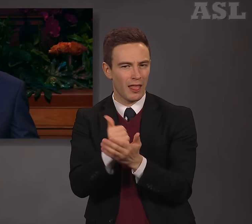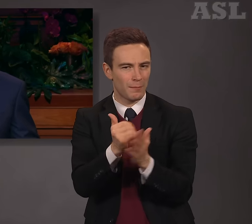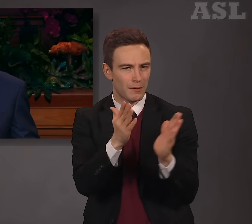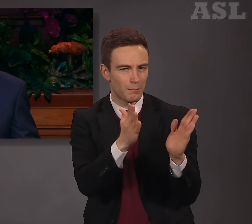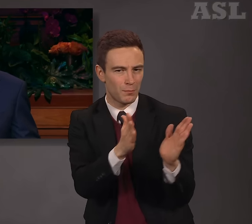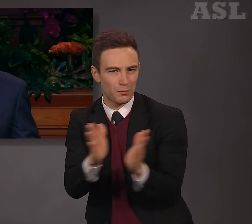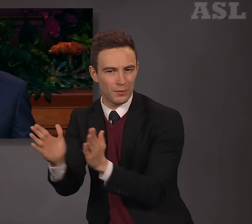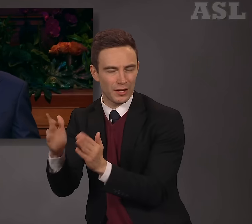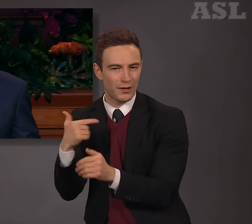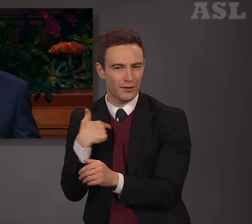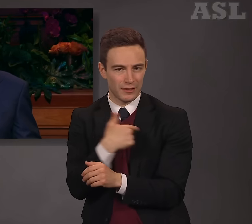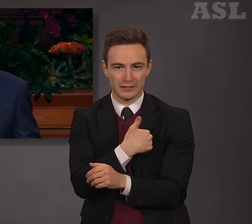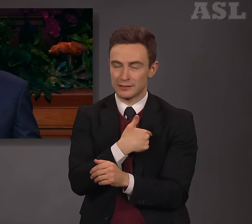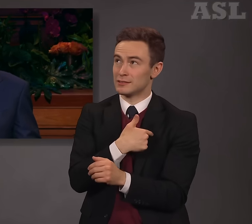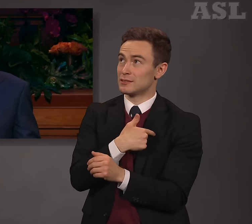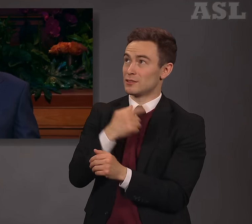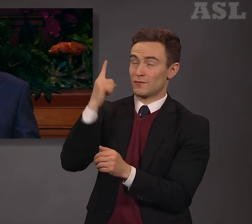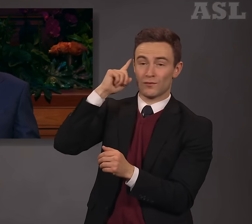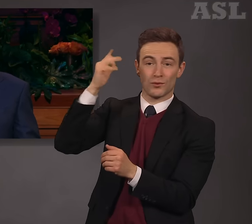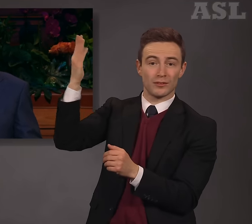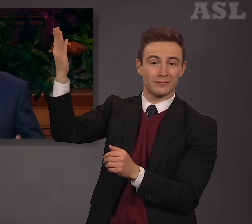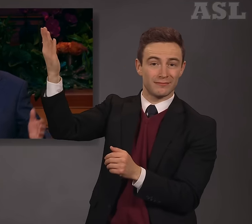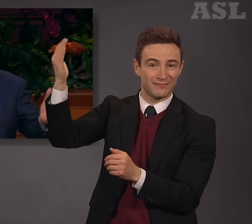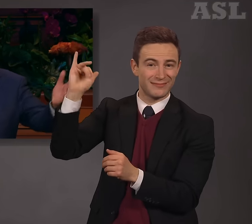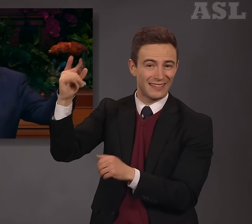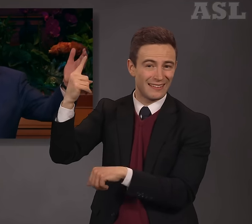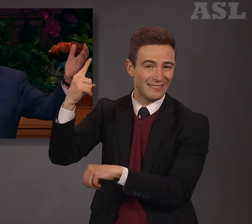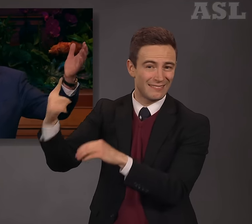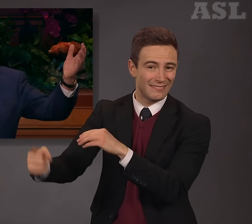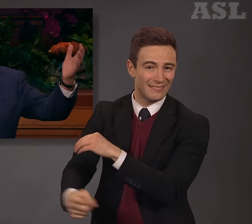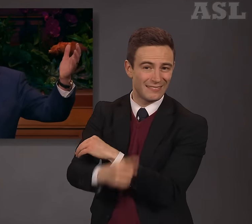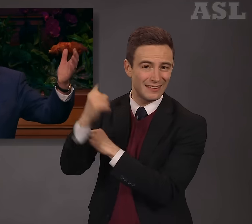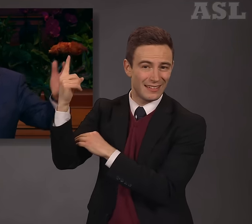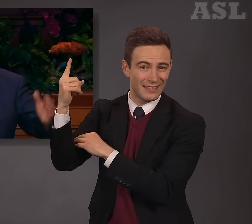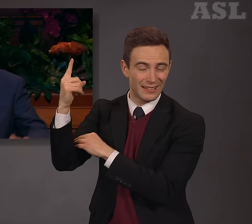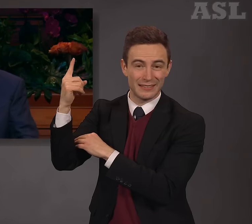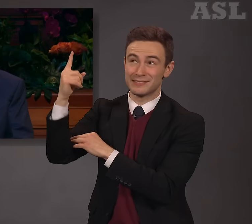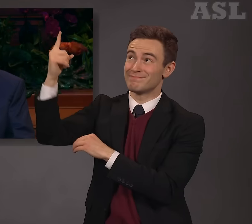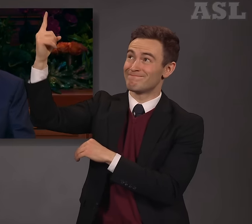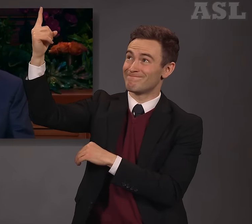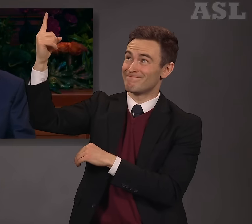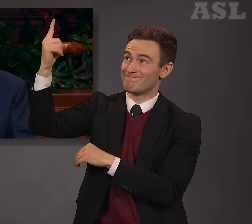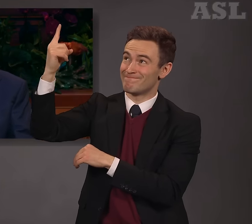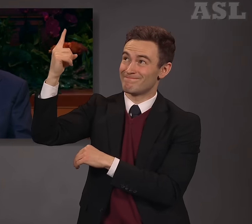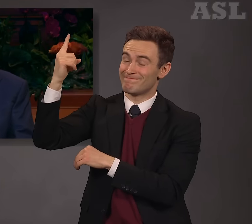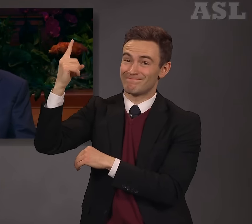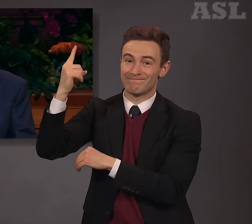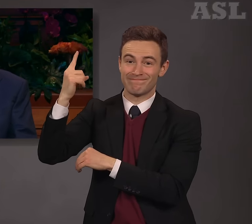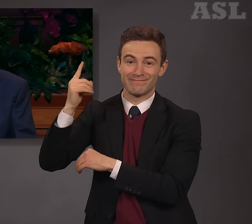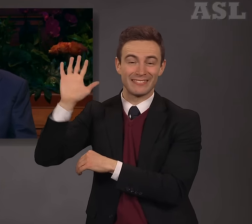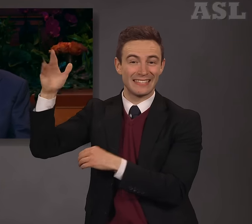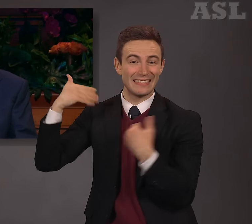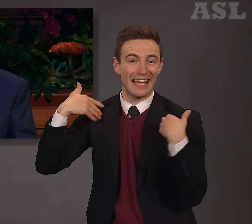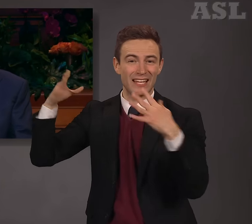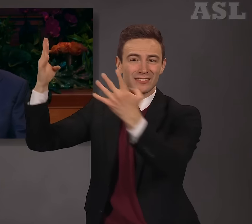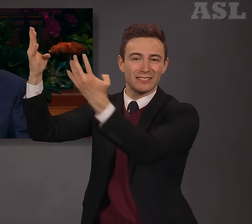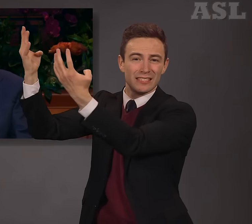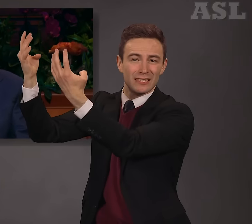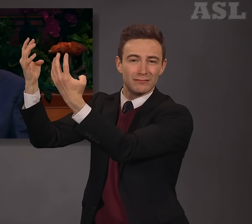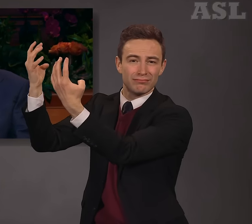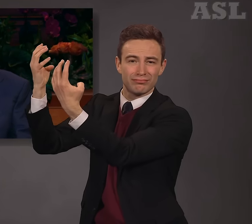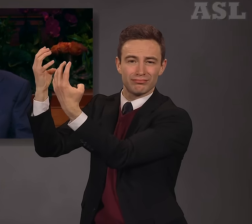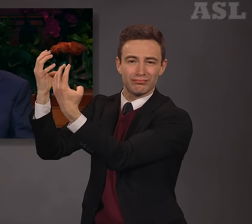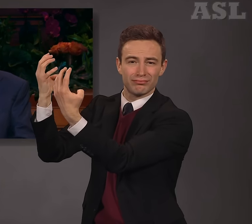us for the glorious day when, with all his holy angels, our Savior returns